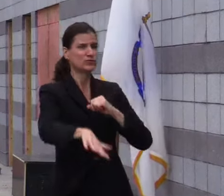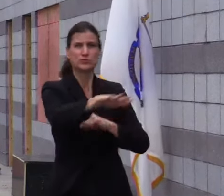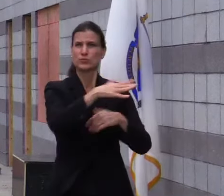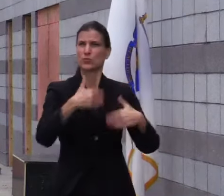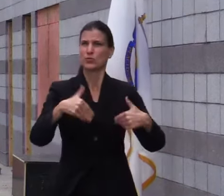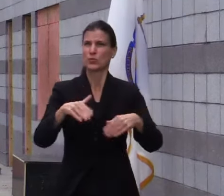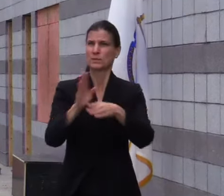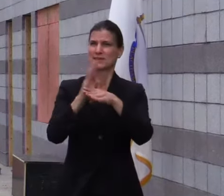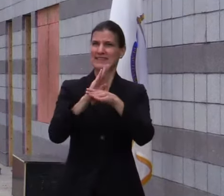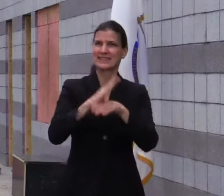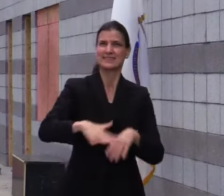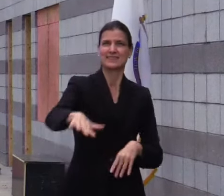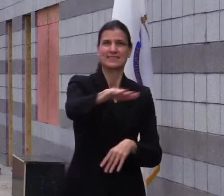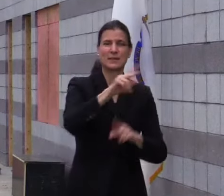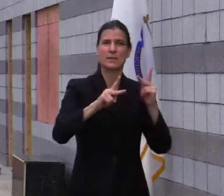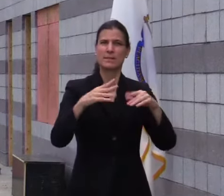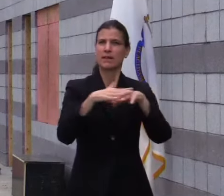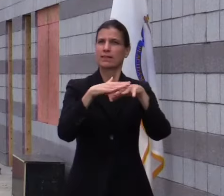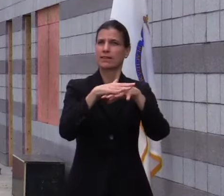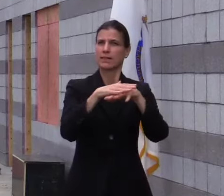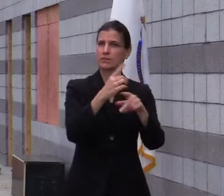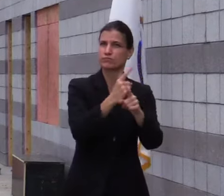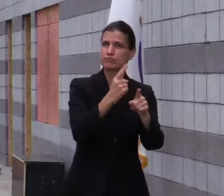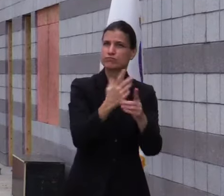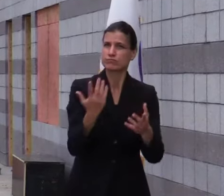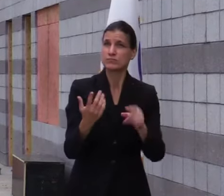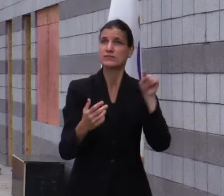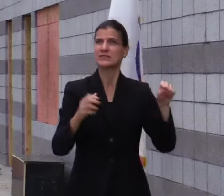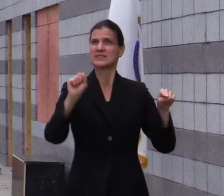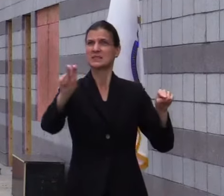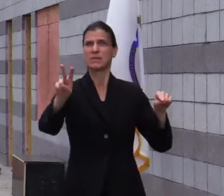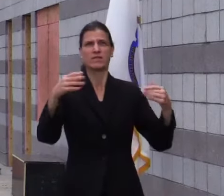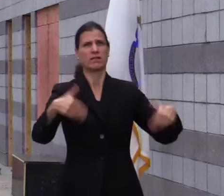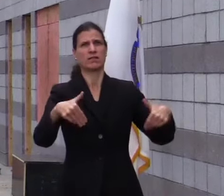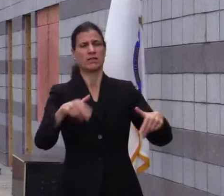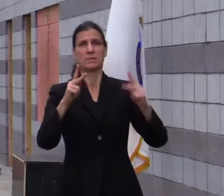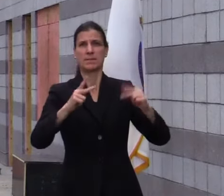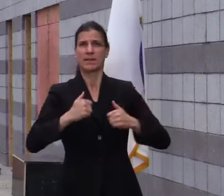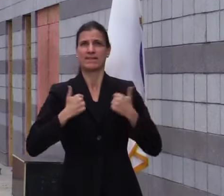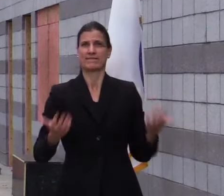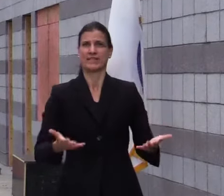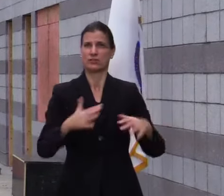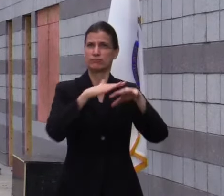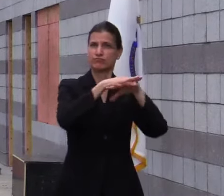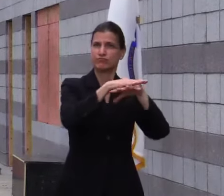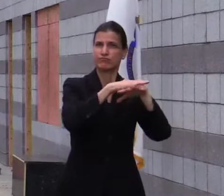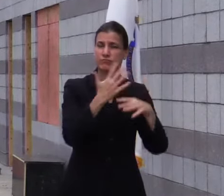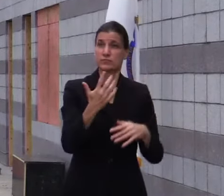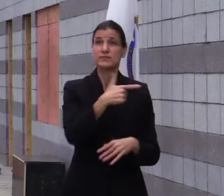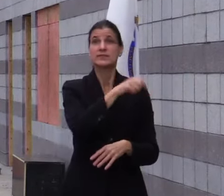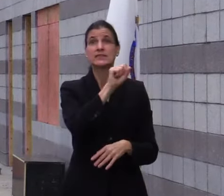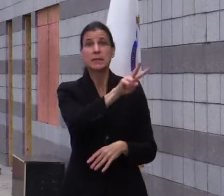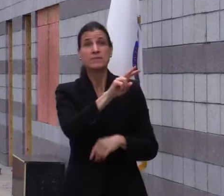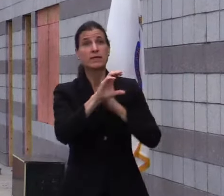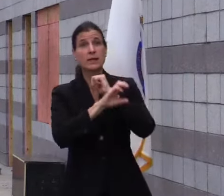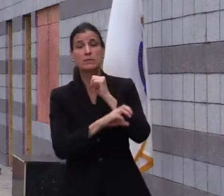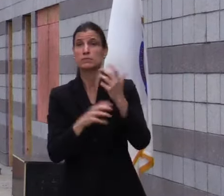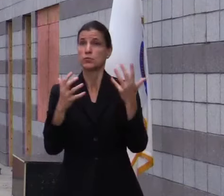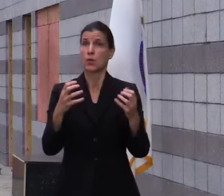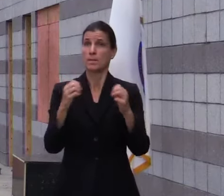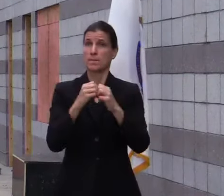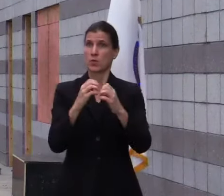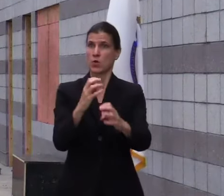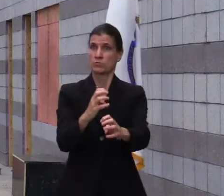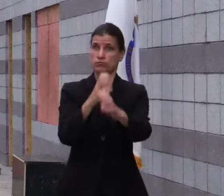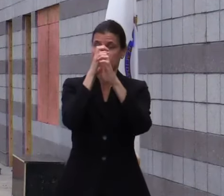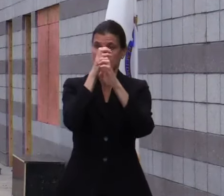of Massachusetts, Somerville is too, and they choose to be more aggressive than the statewide standards because they are in fact more dense in